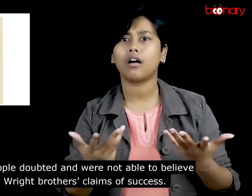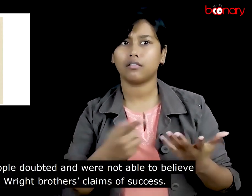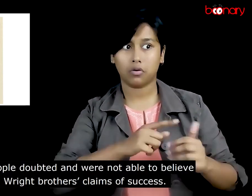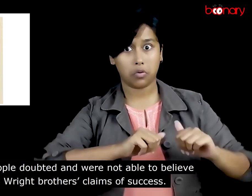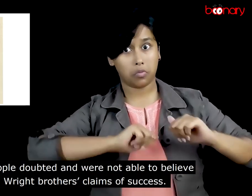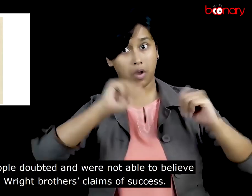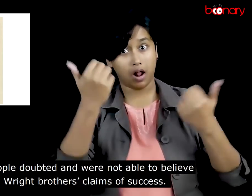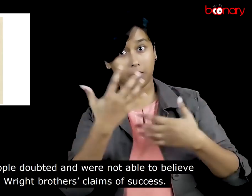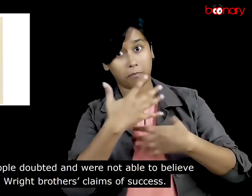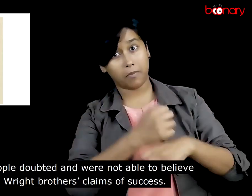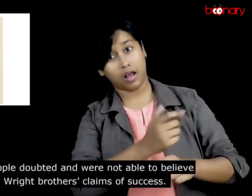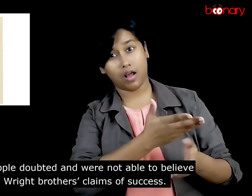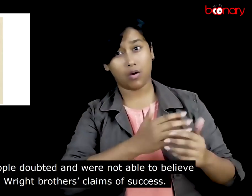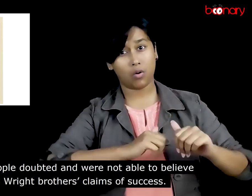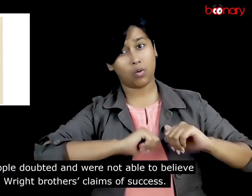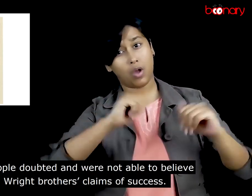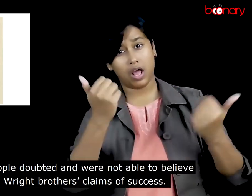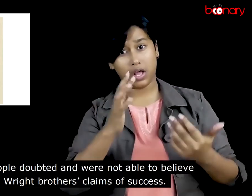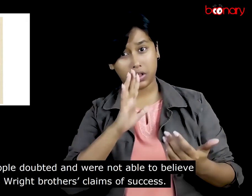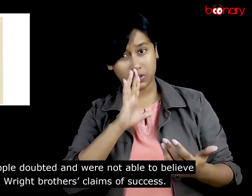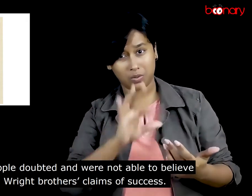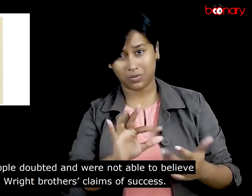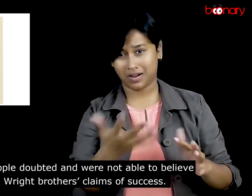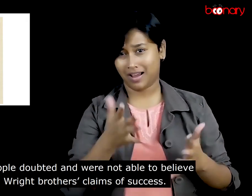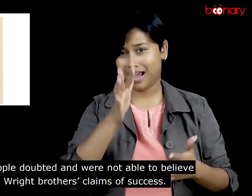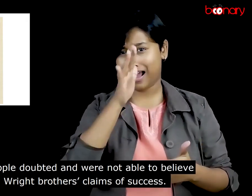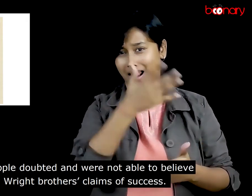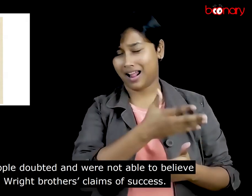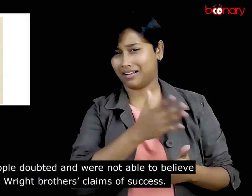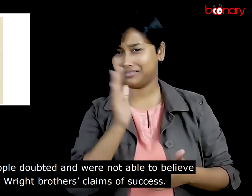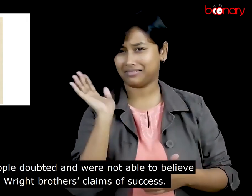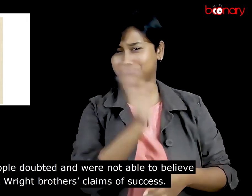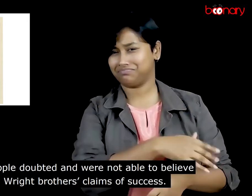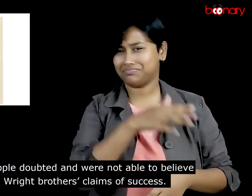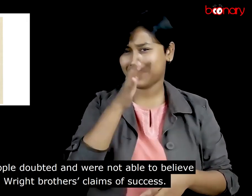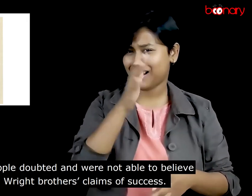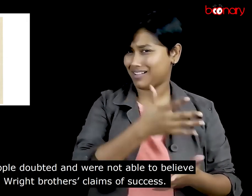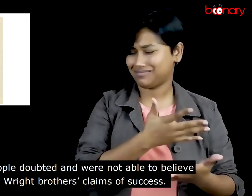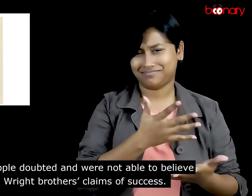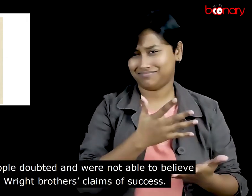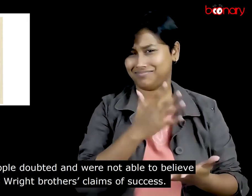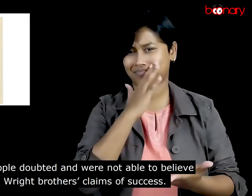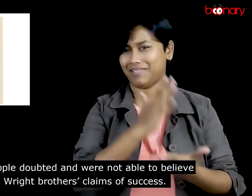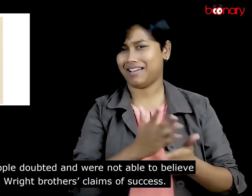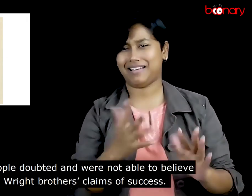Many people doubted and were not able to believe the Wright brothers' claims of success.